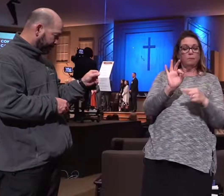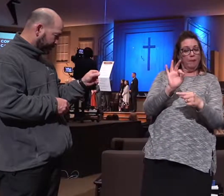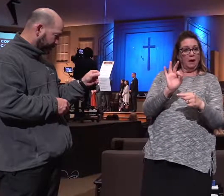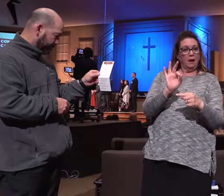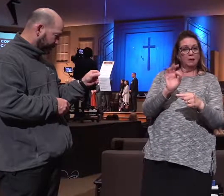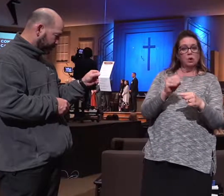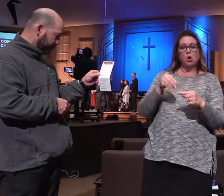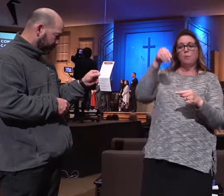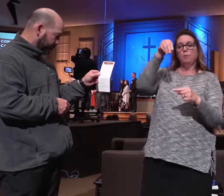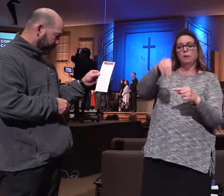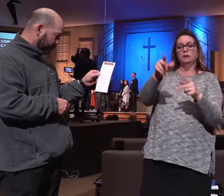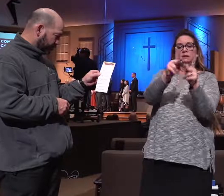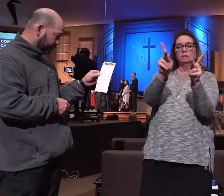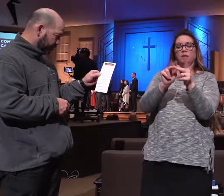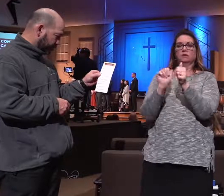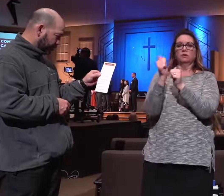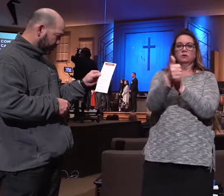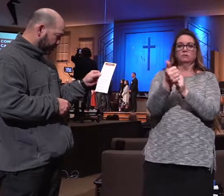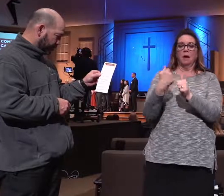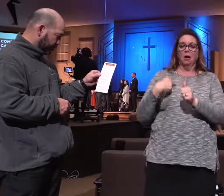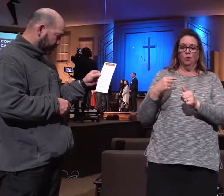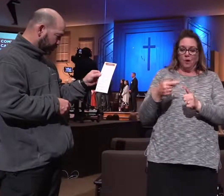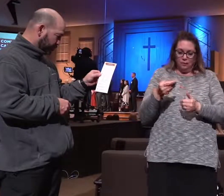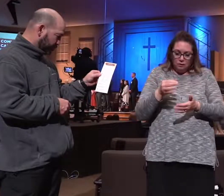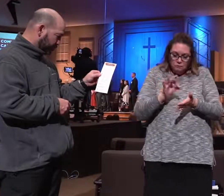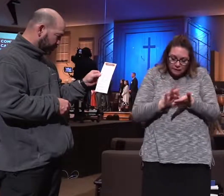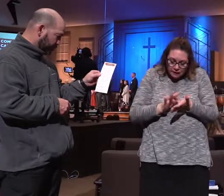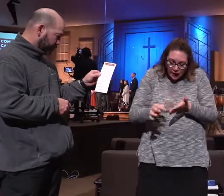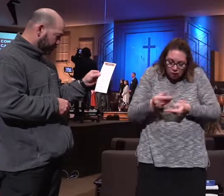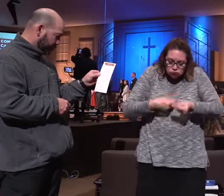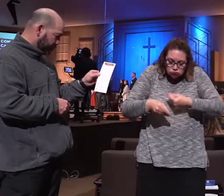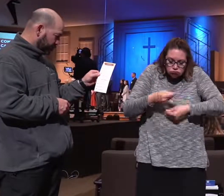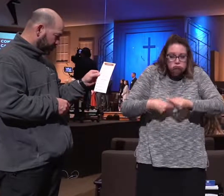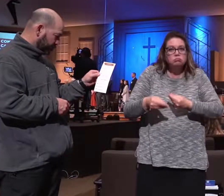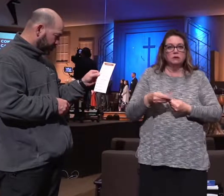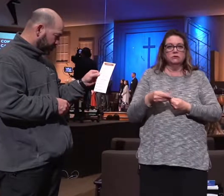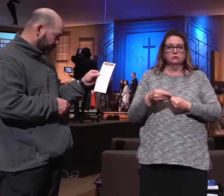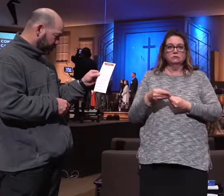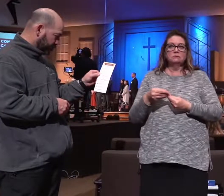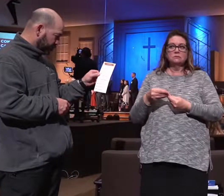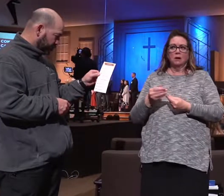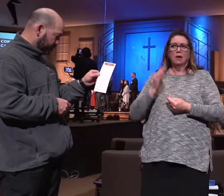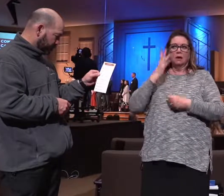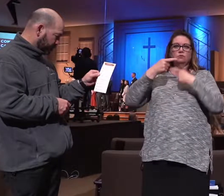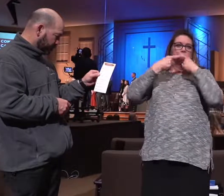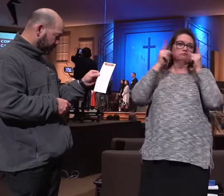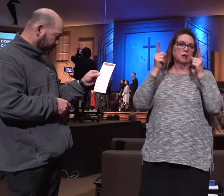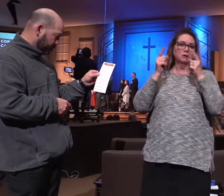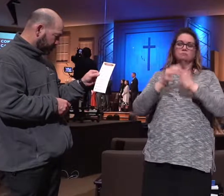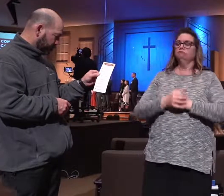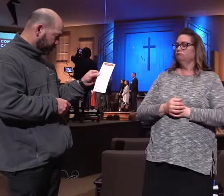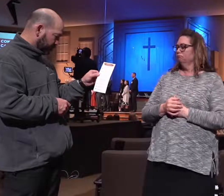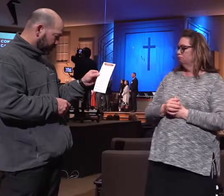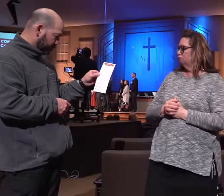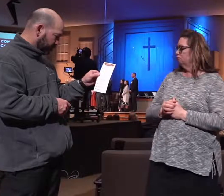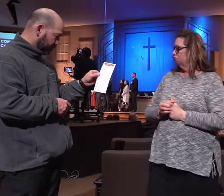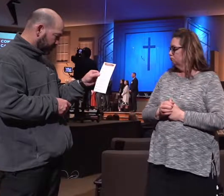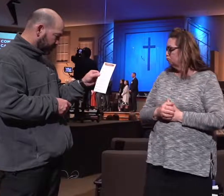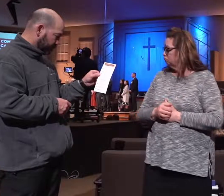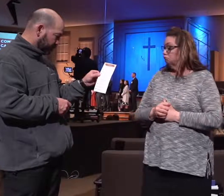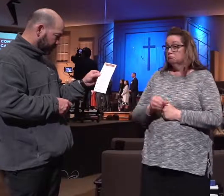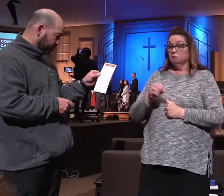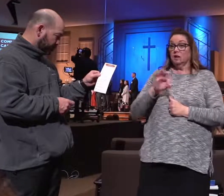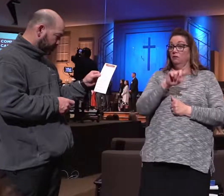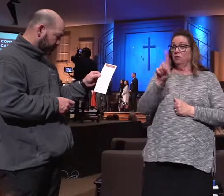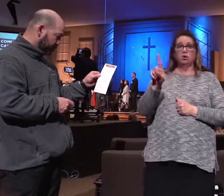tabulate those that come in on Sunday. Some of you that are watching online can get a card on Sunday, fill that in, and call the church office if